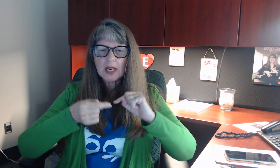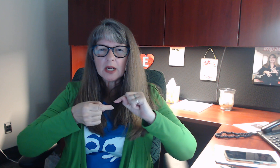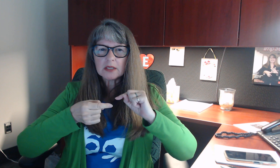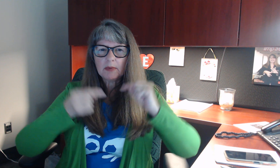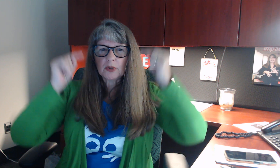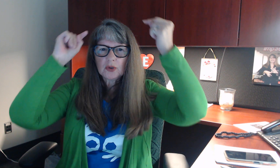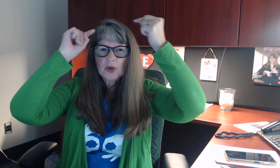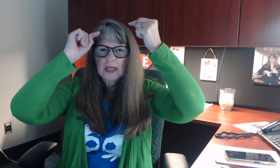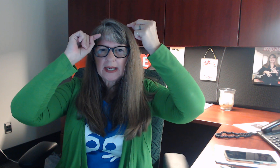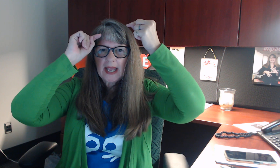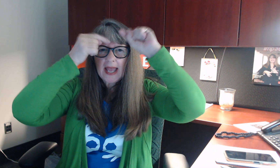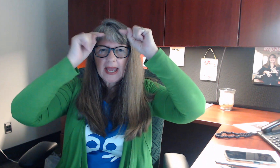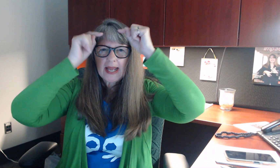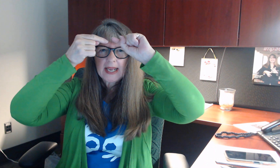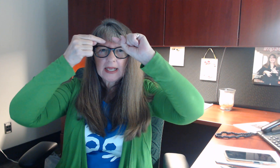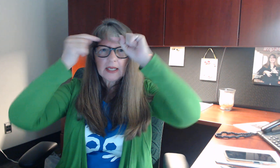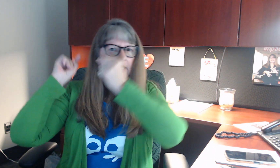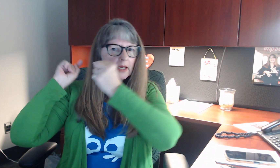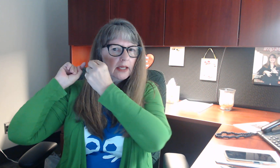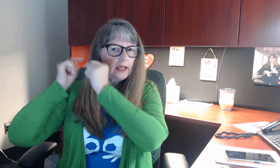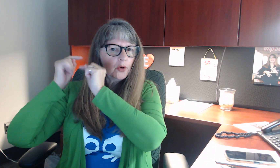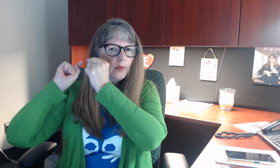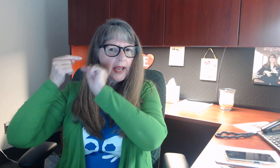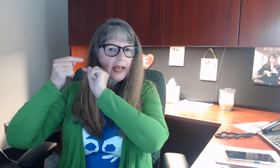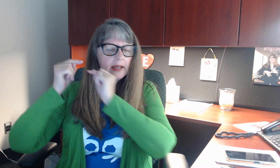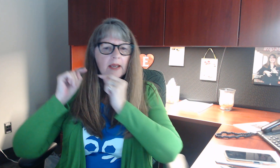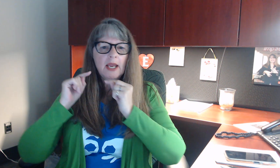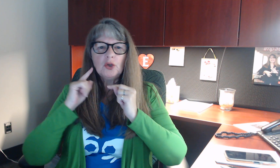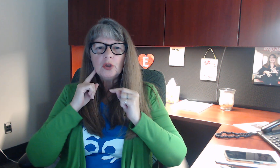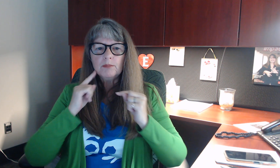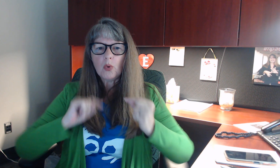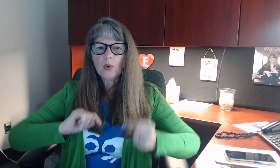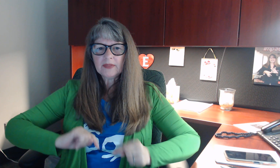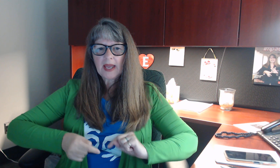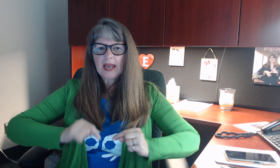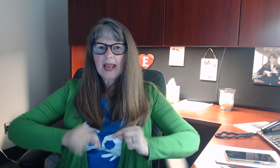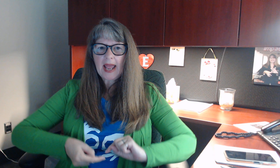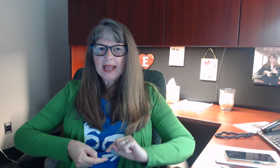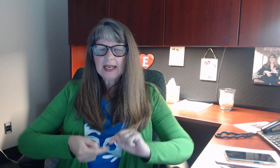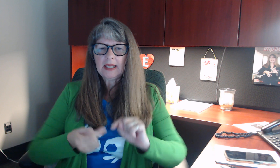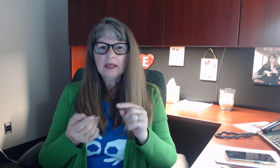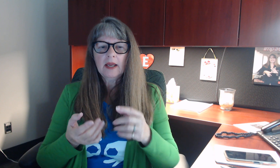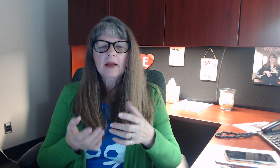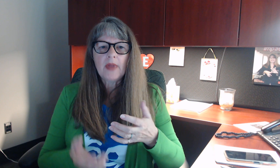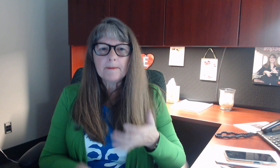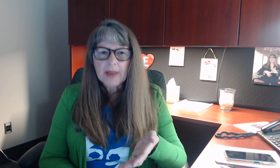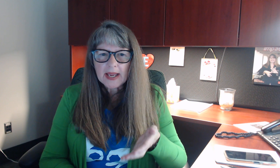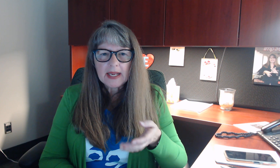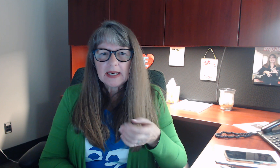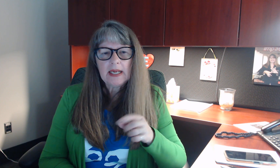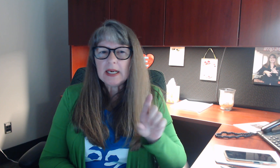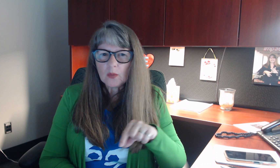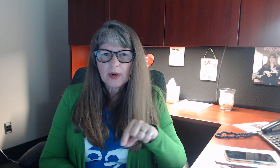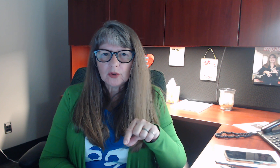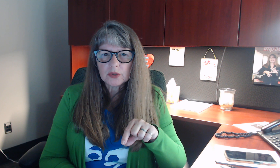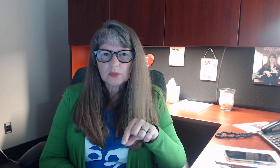because remember I showed you like headache, earache, and you can point that ache, that pain, anywhere you so